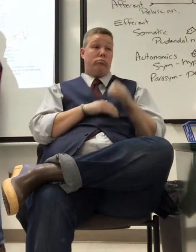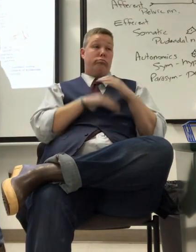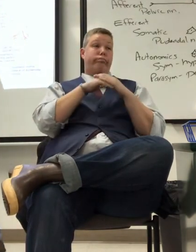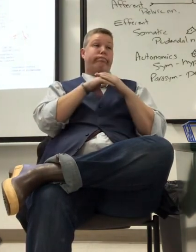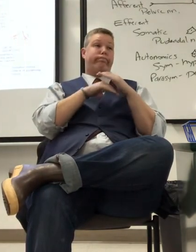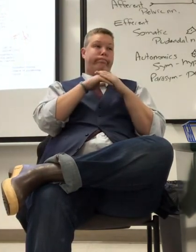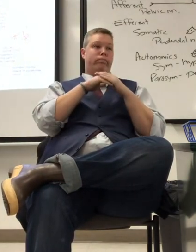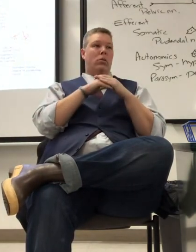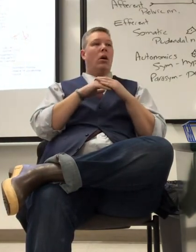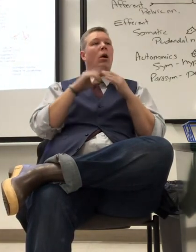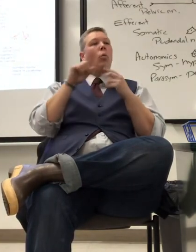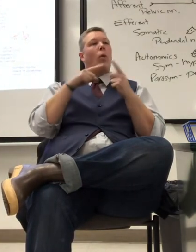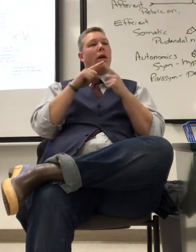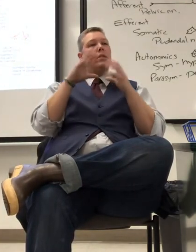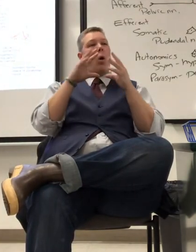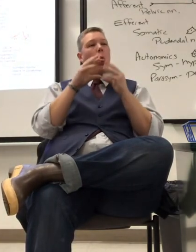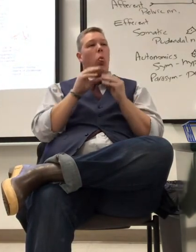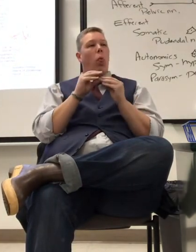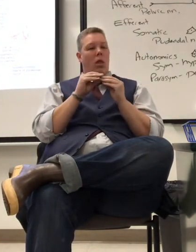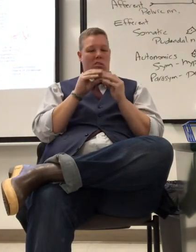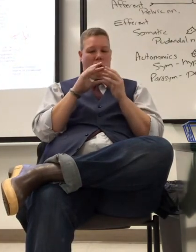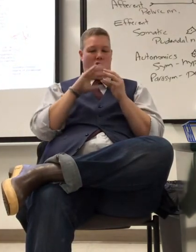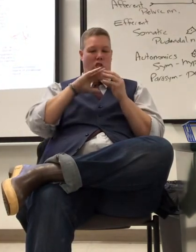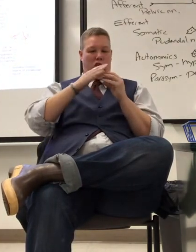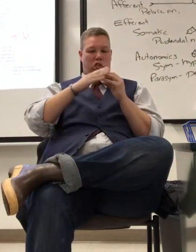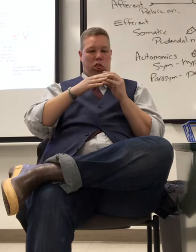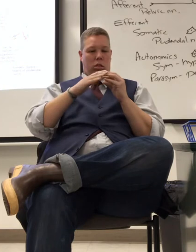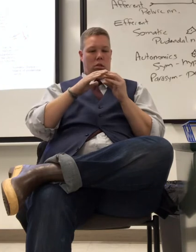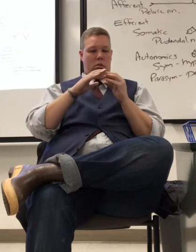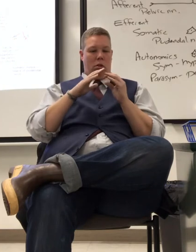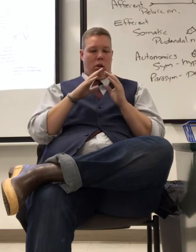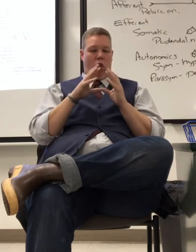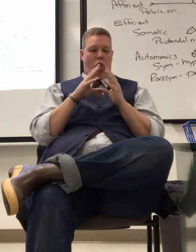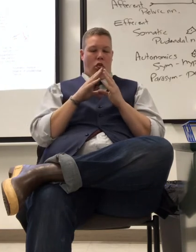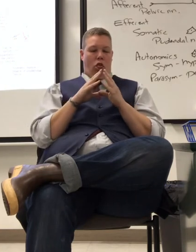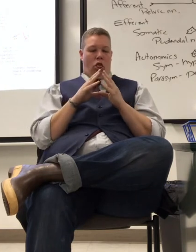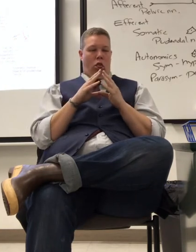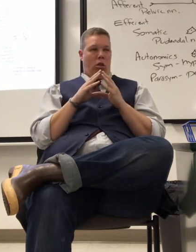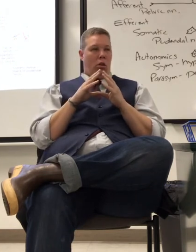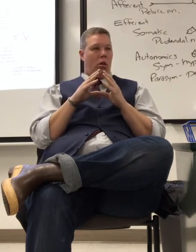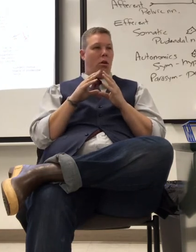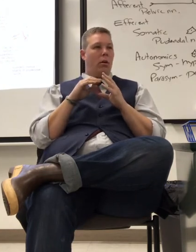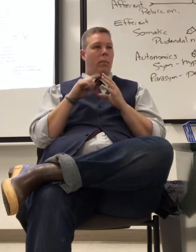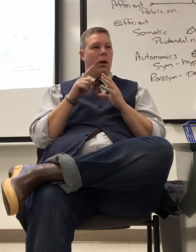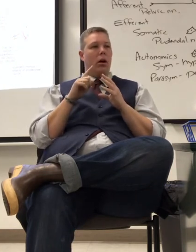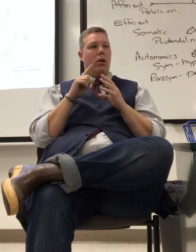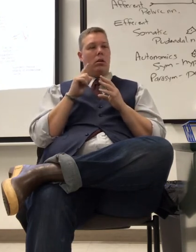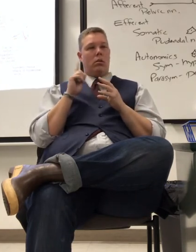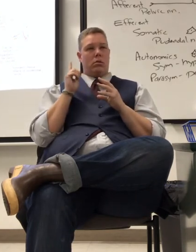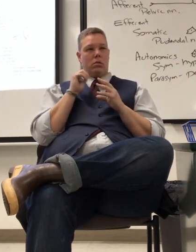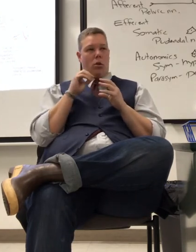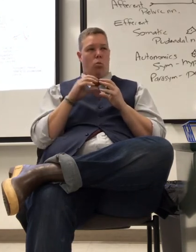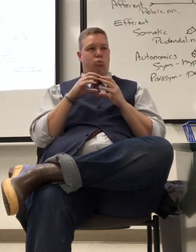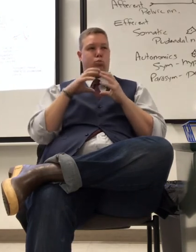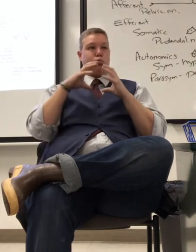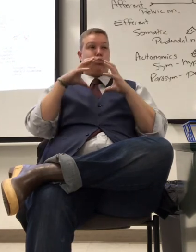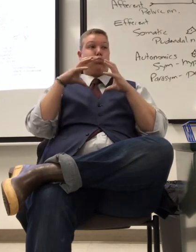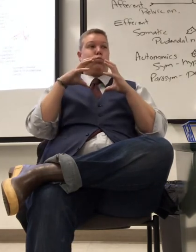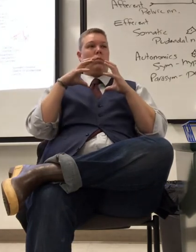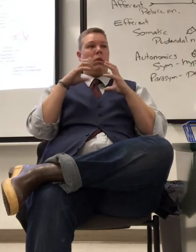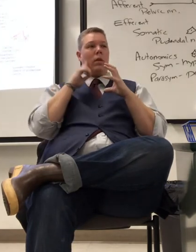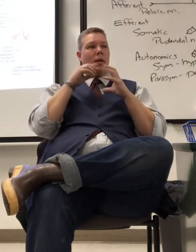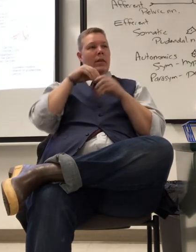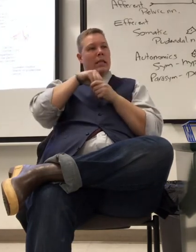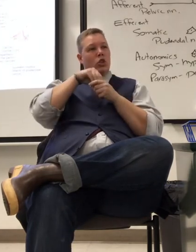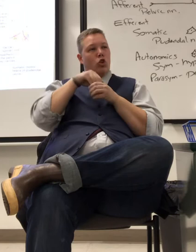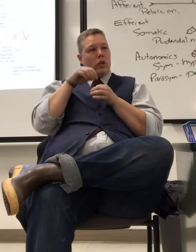When it's deflated, it's shaped more like a flat pyramid, but it's all full there. You have the internal, you have the external